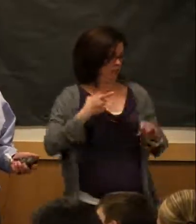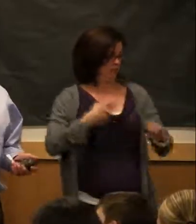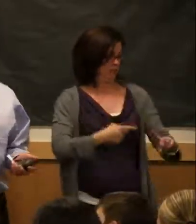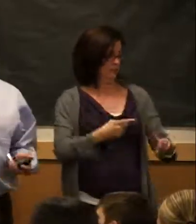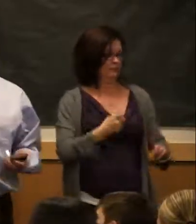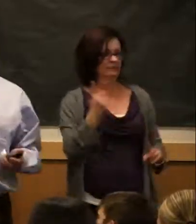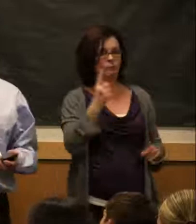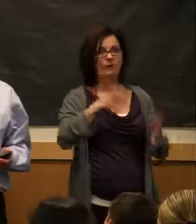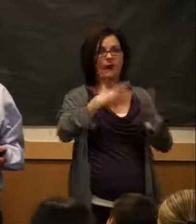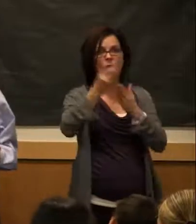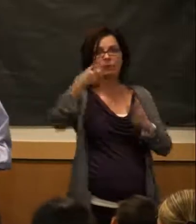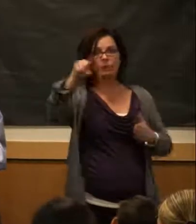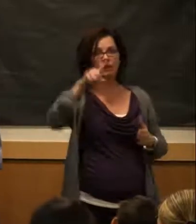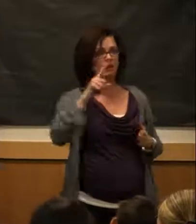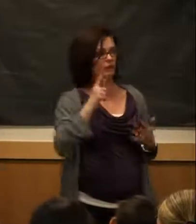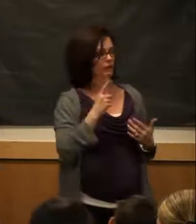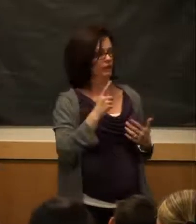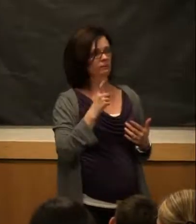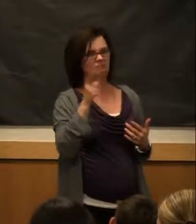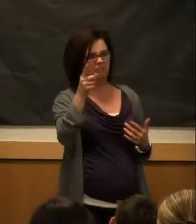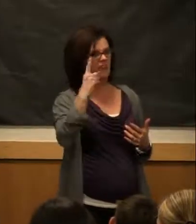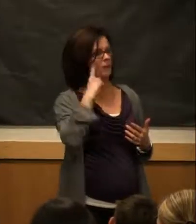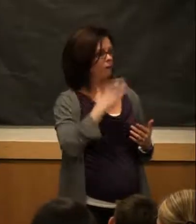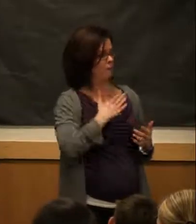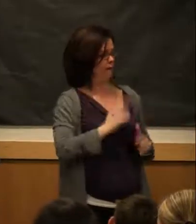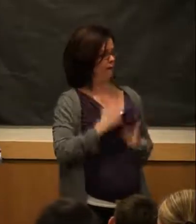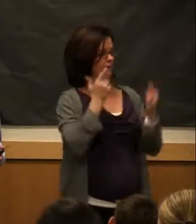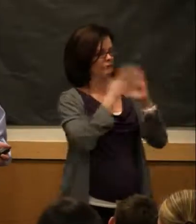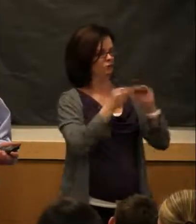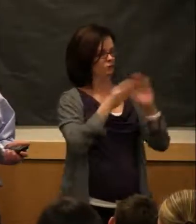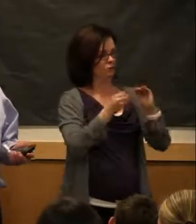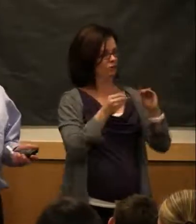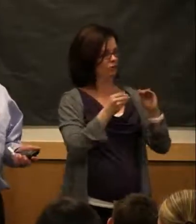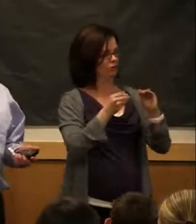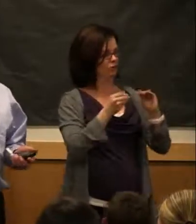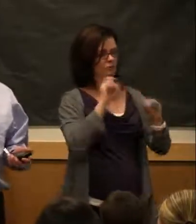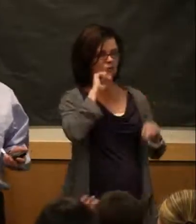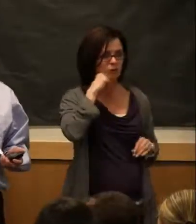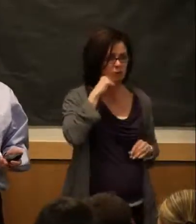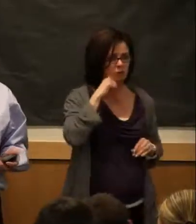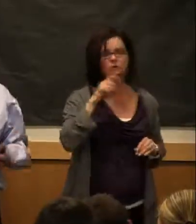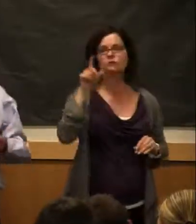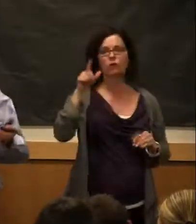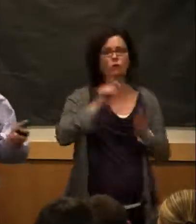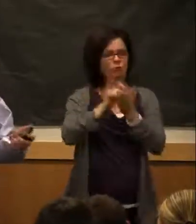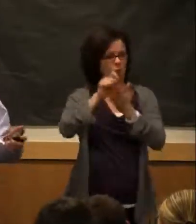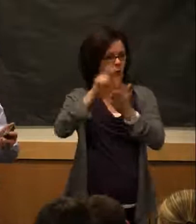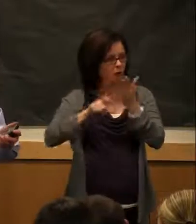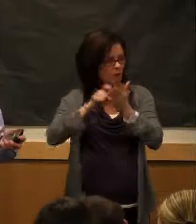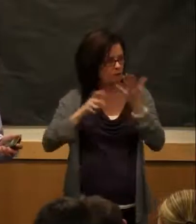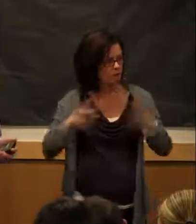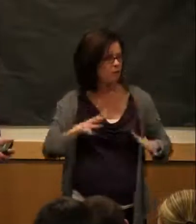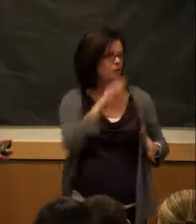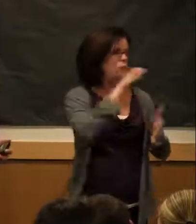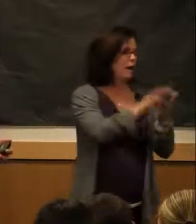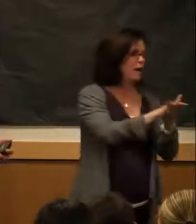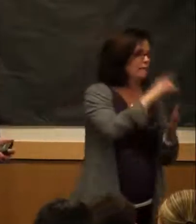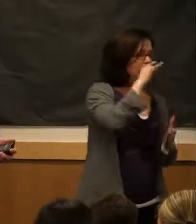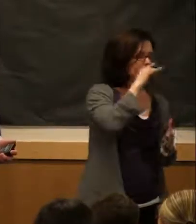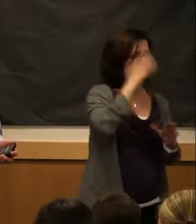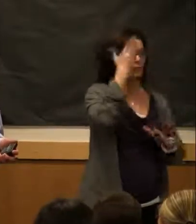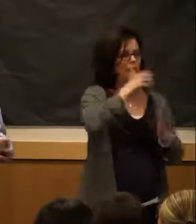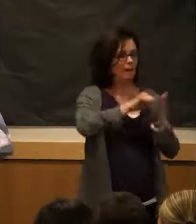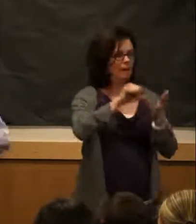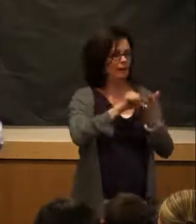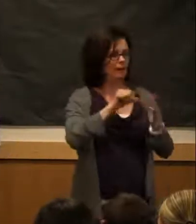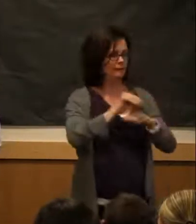thought my life story was pretty cool. And so they ran the story. Now my wife and my kids are on the front page